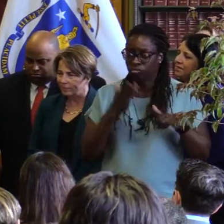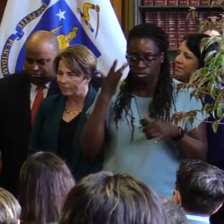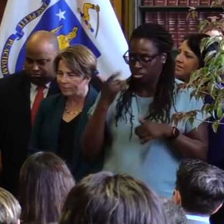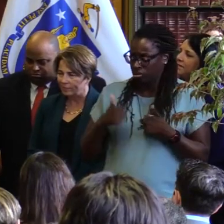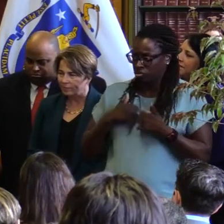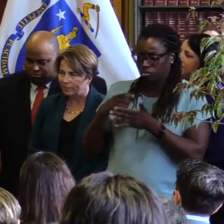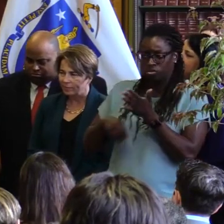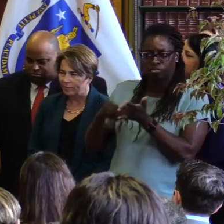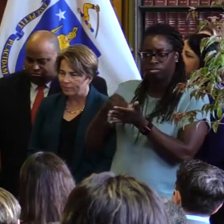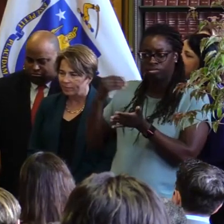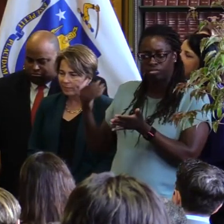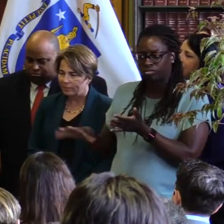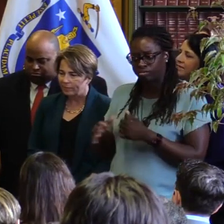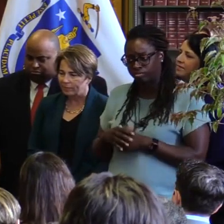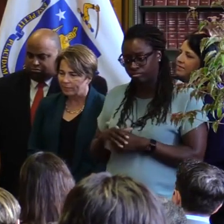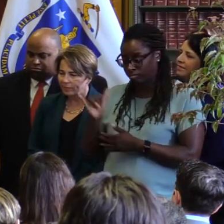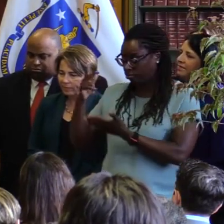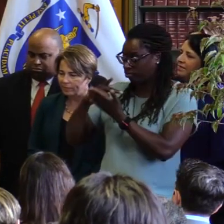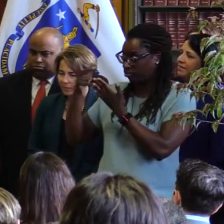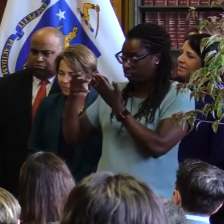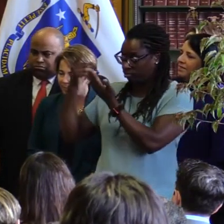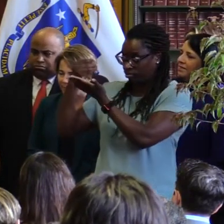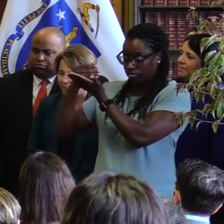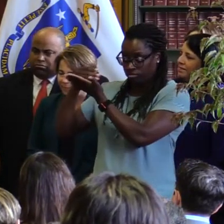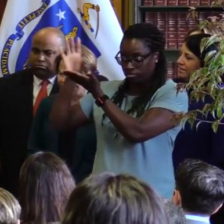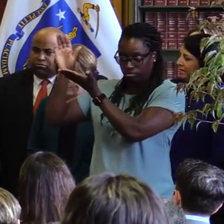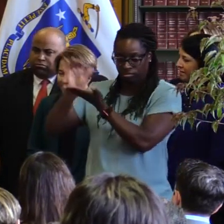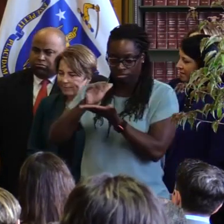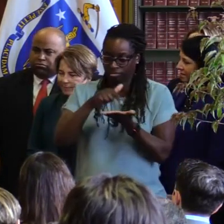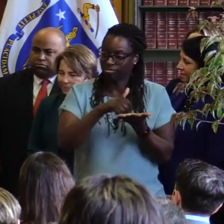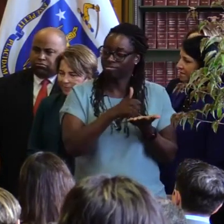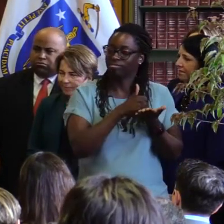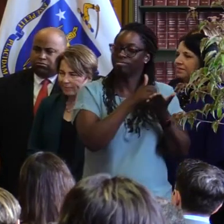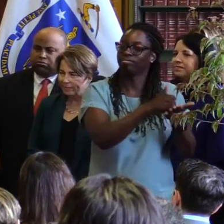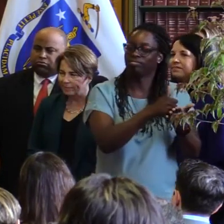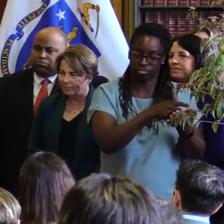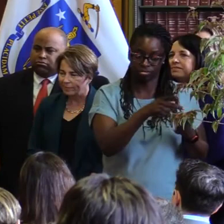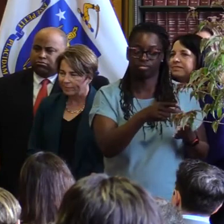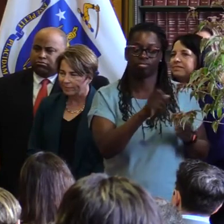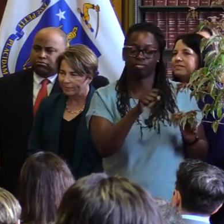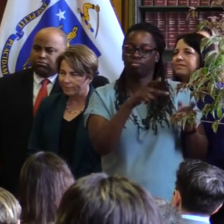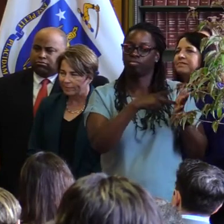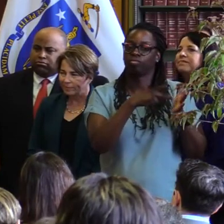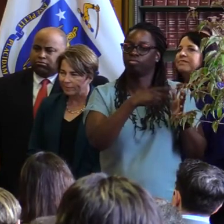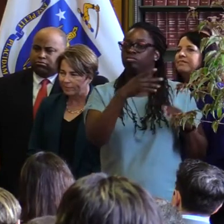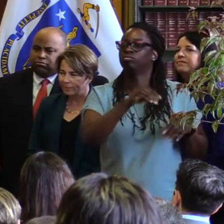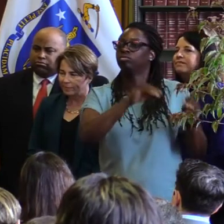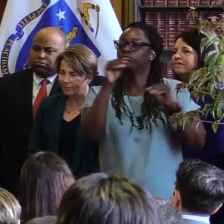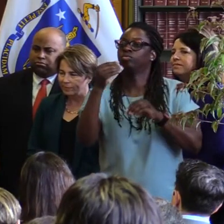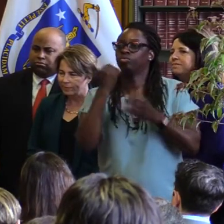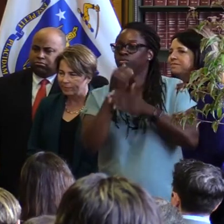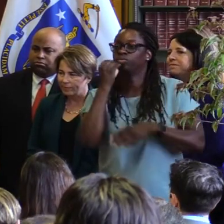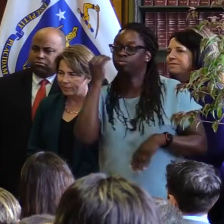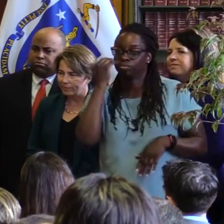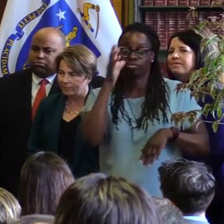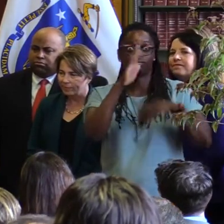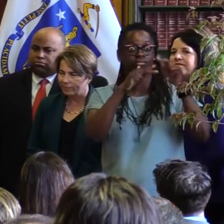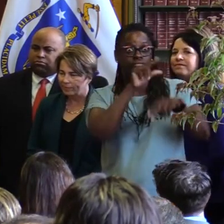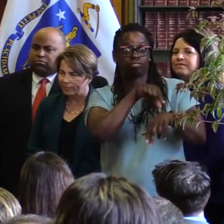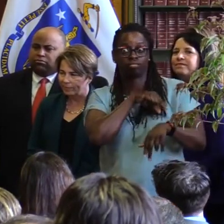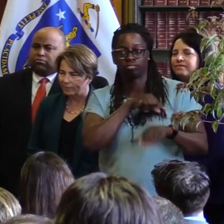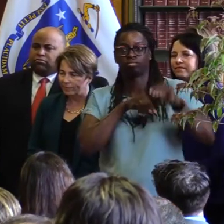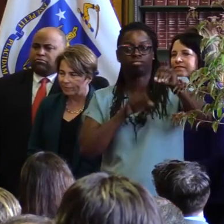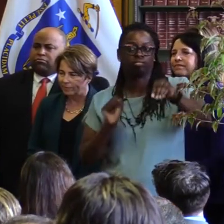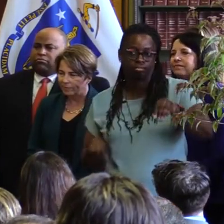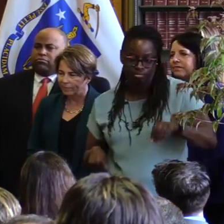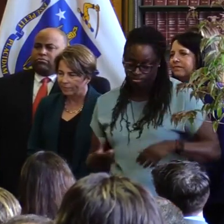need from state climate policy in 2023. Right now, with the tens of billions of dollars and